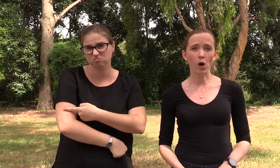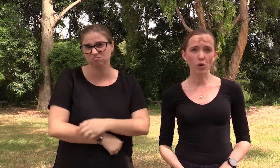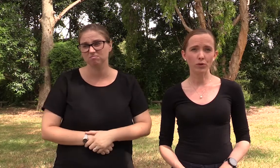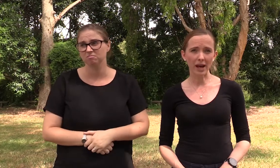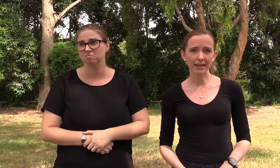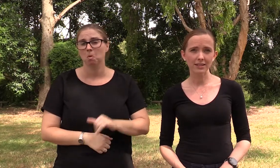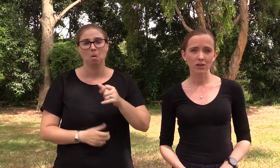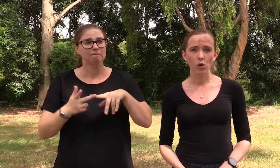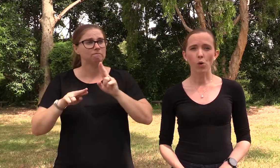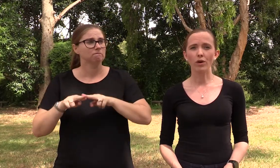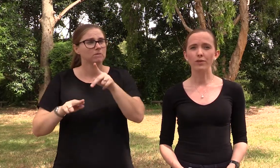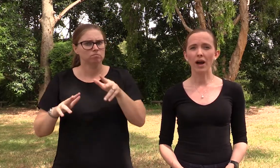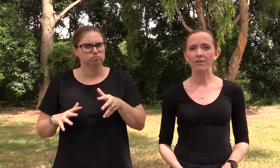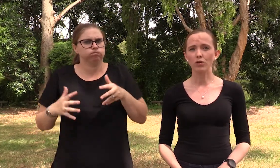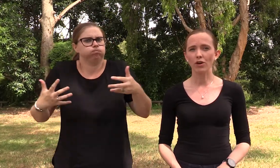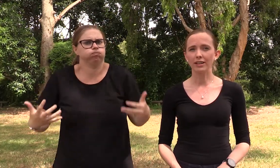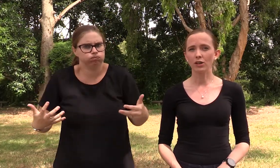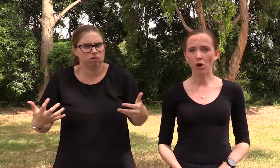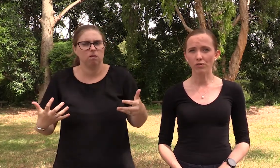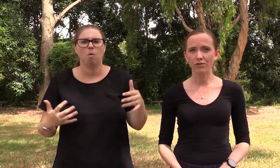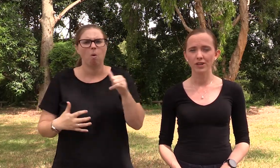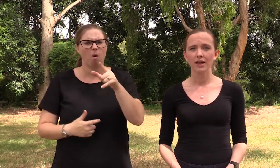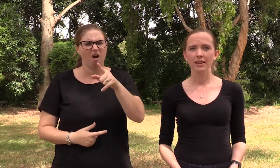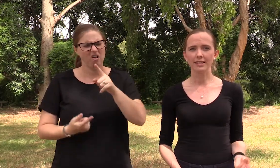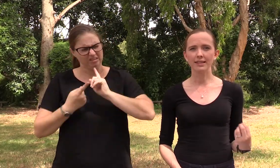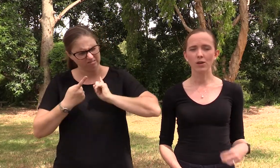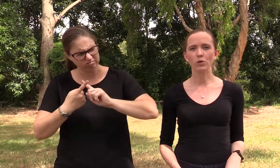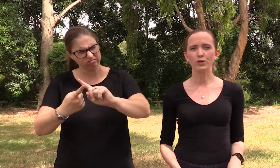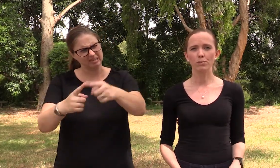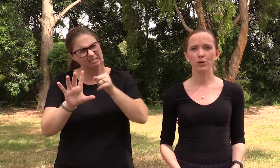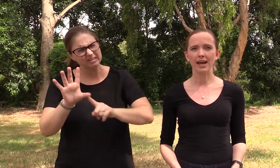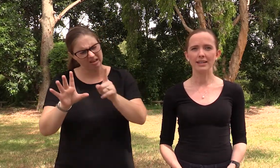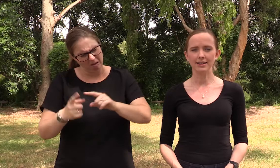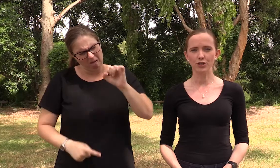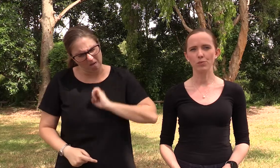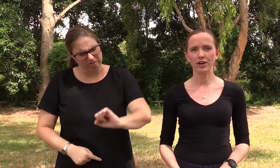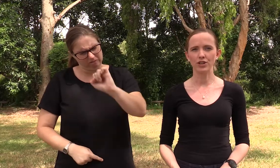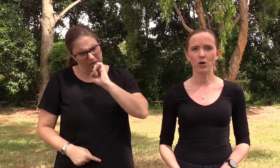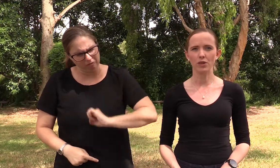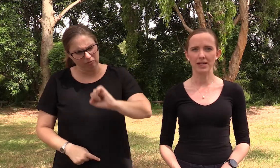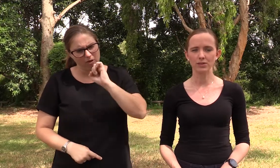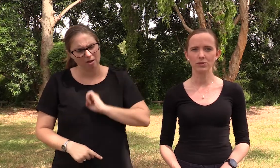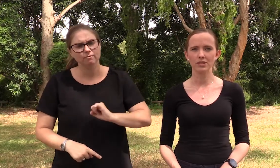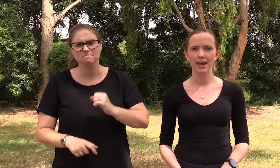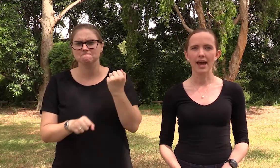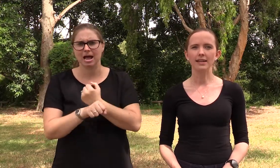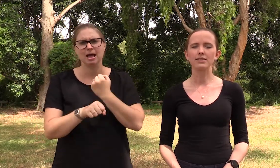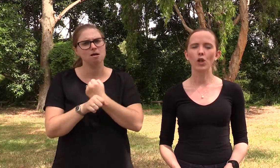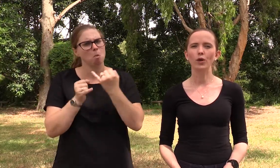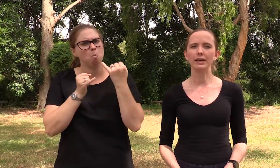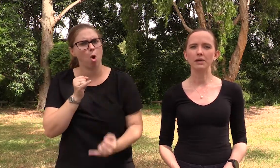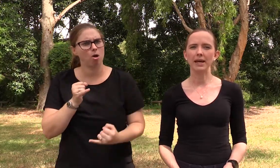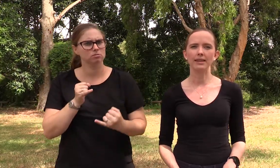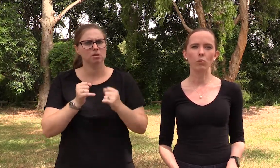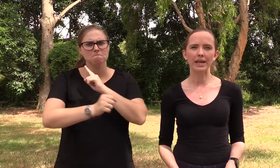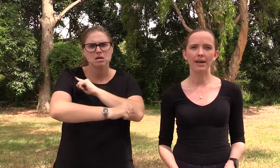you are overweight or if you have a chronic cough, this can also put additional pressure on the muscles and